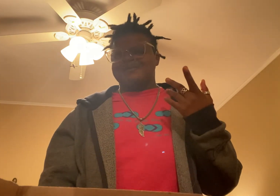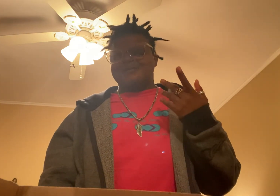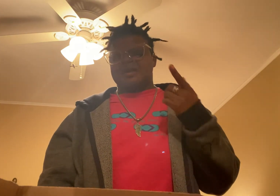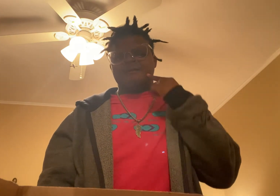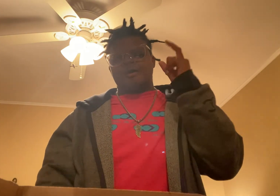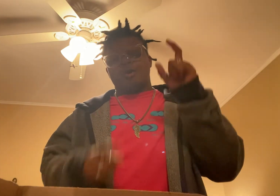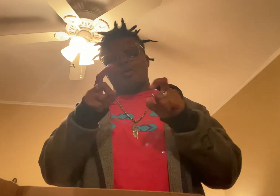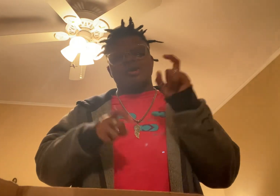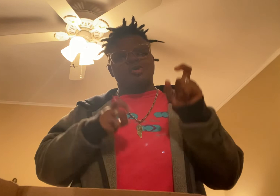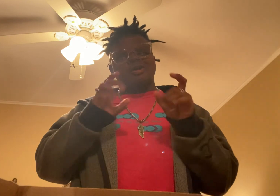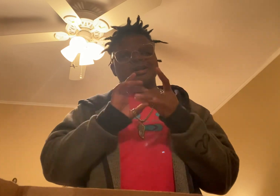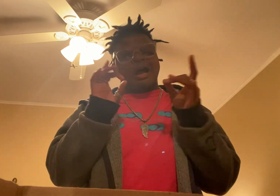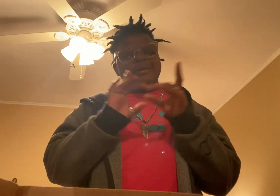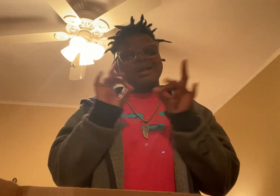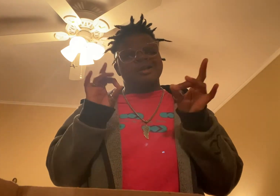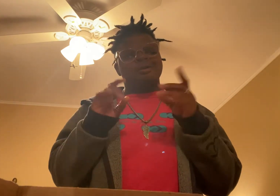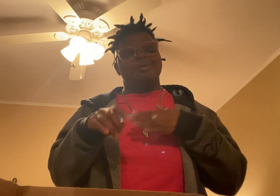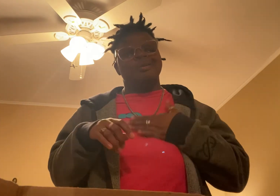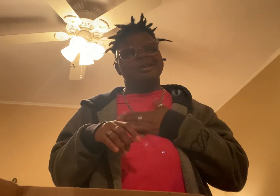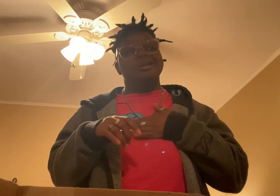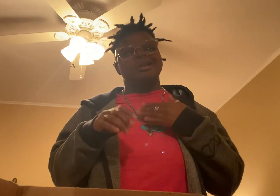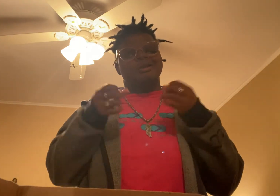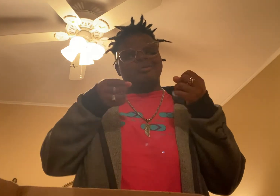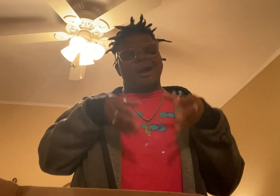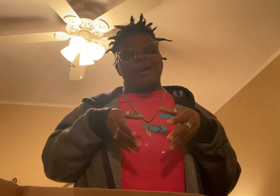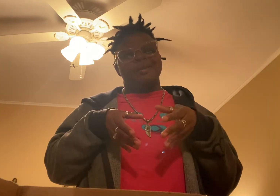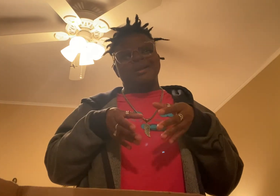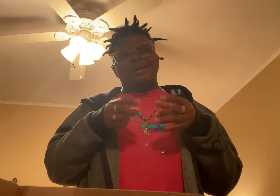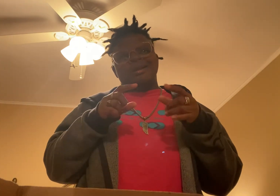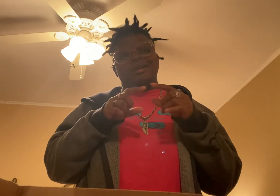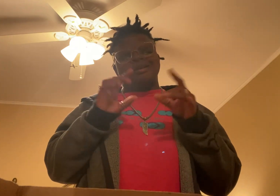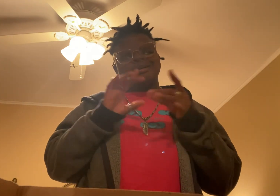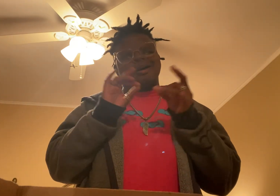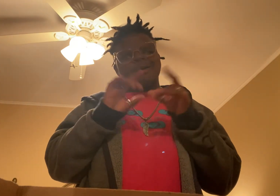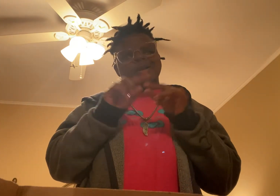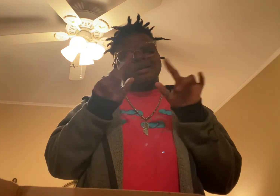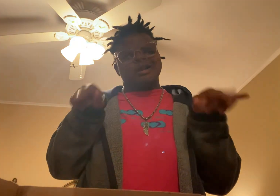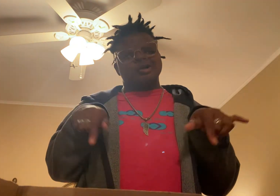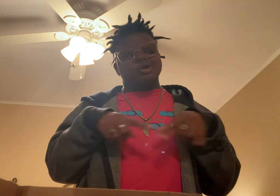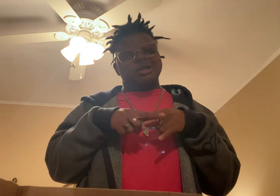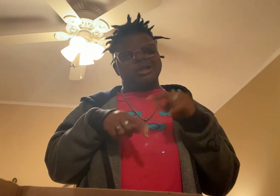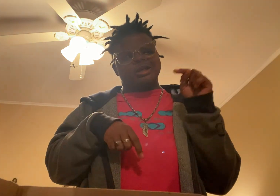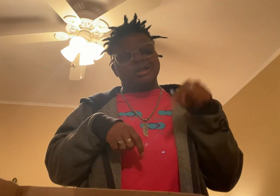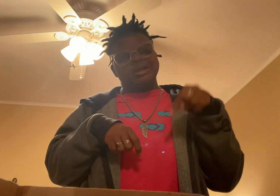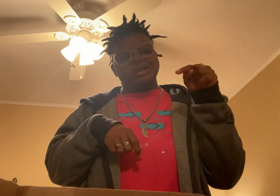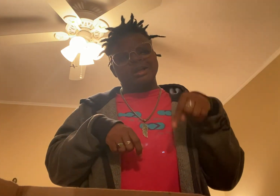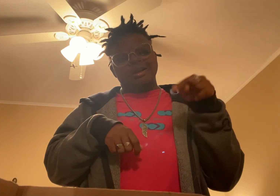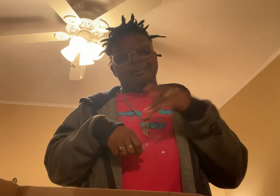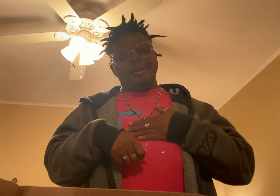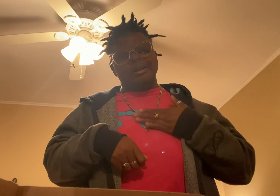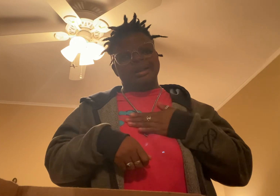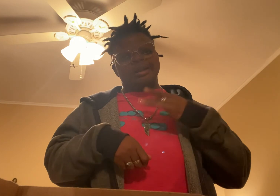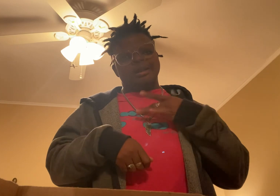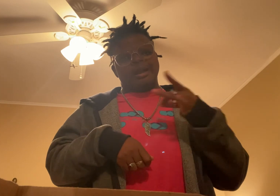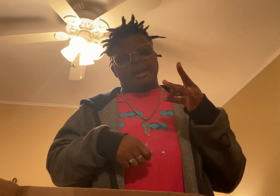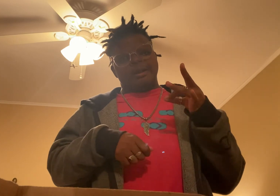If you have any questions, comments, please drop in the comment section. Please like